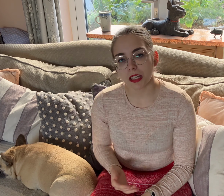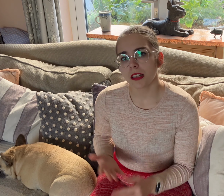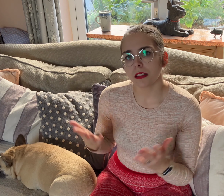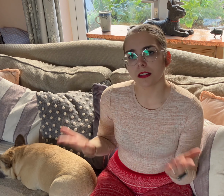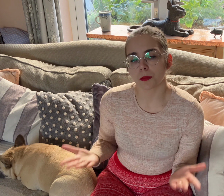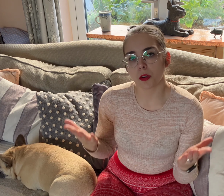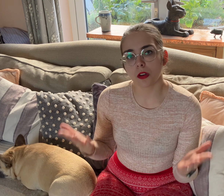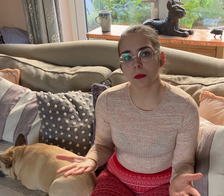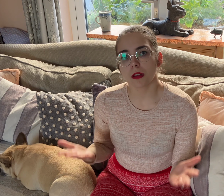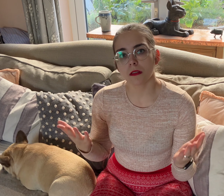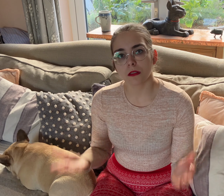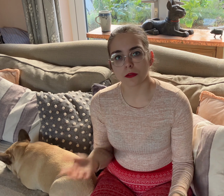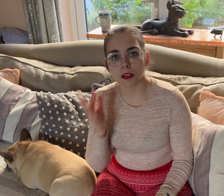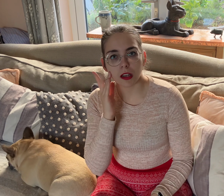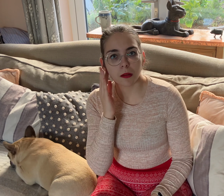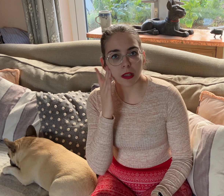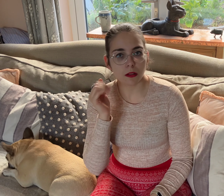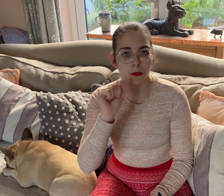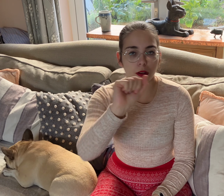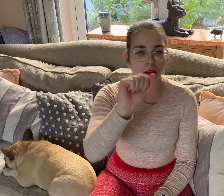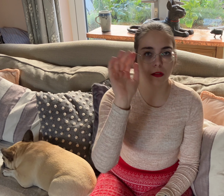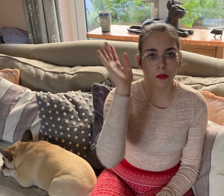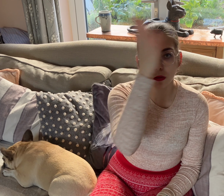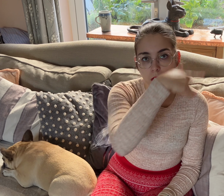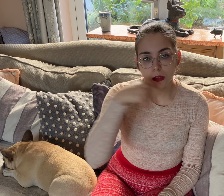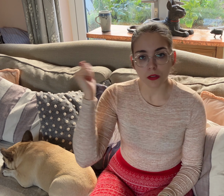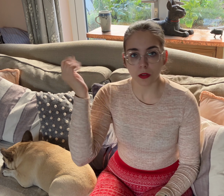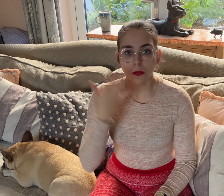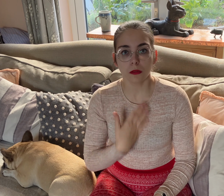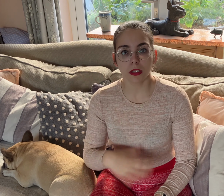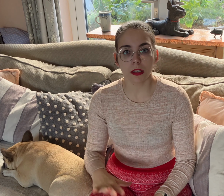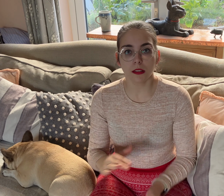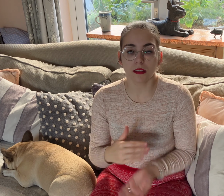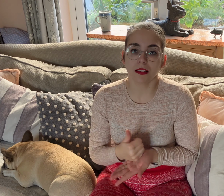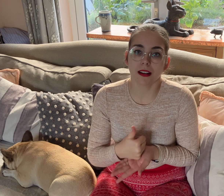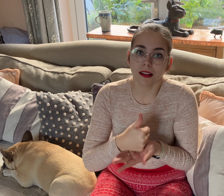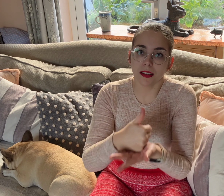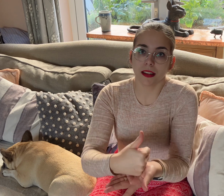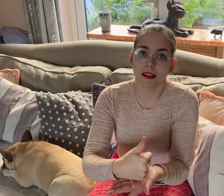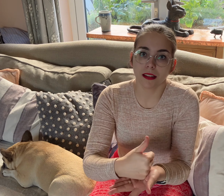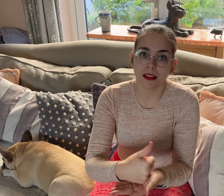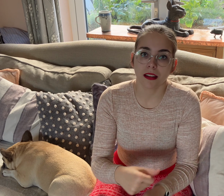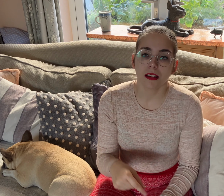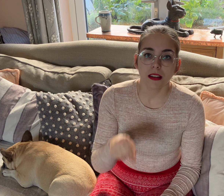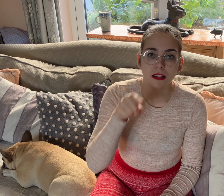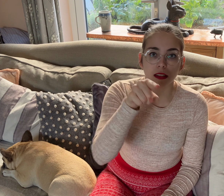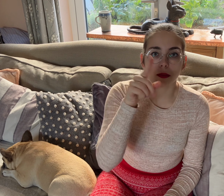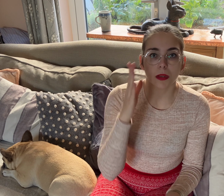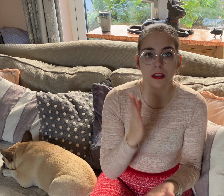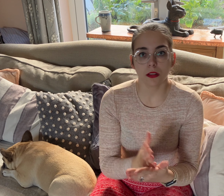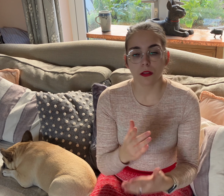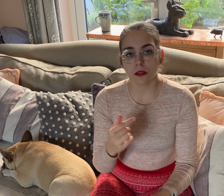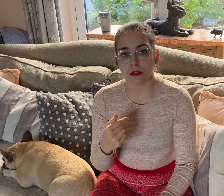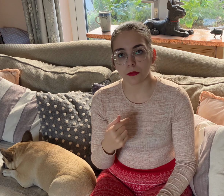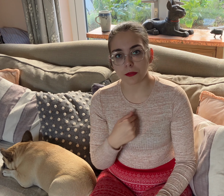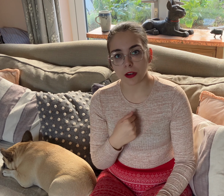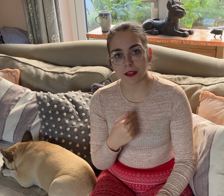This moment of timing when your soul needs aligning. It's me you confiding,